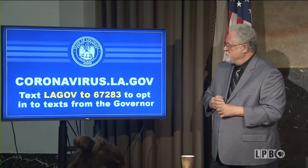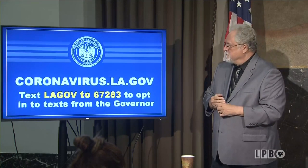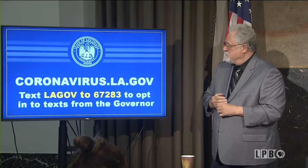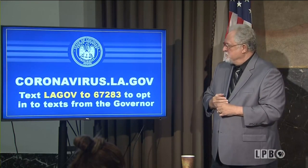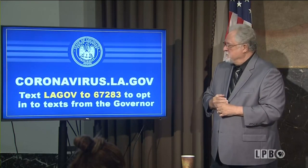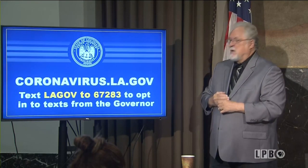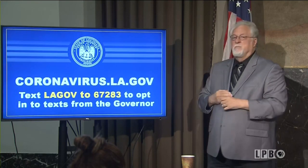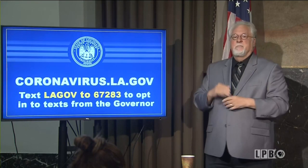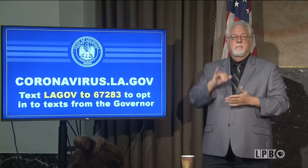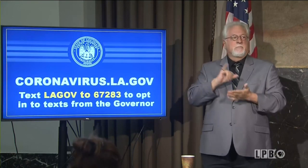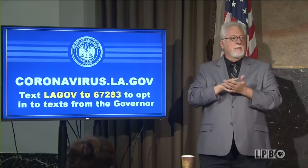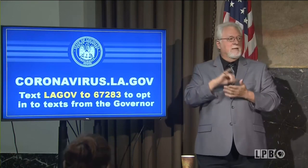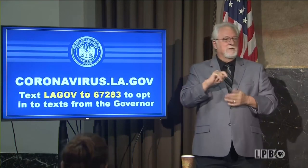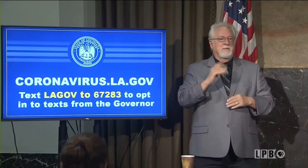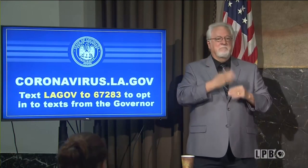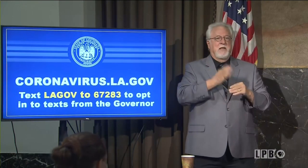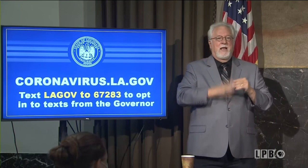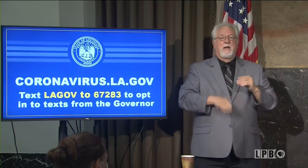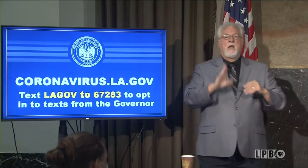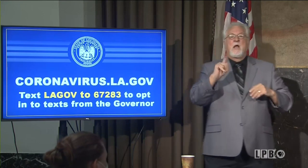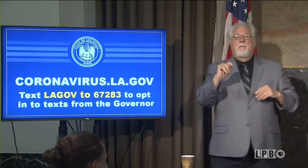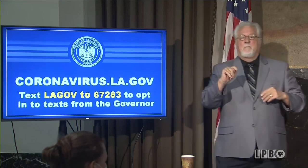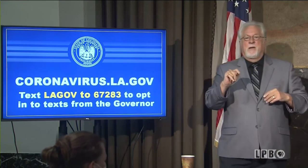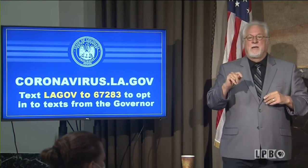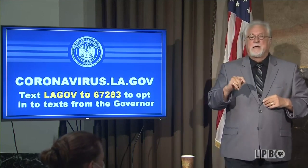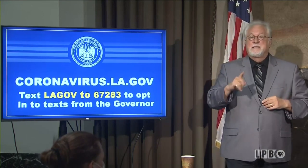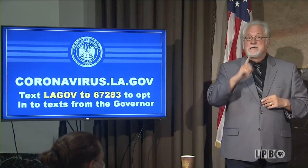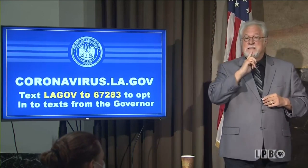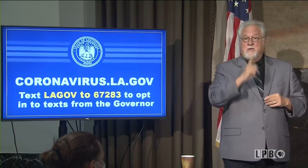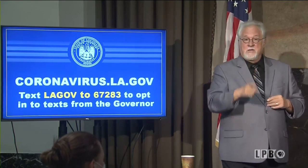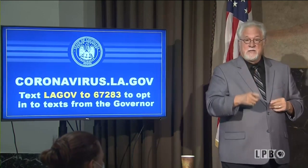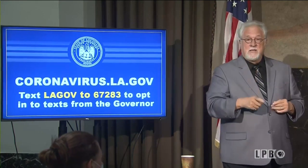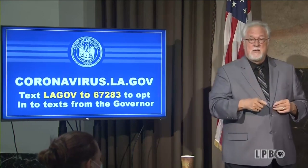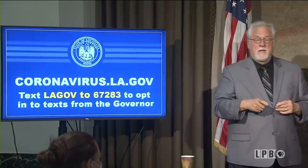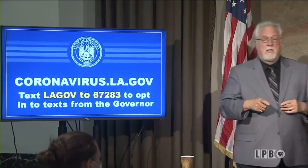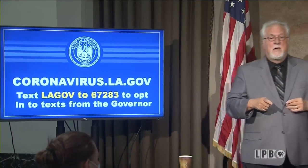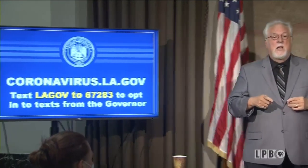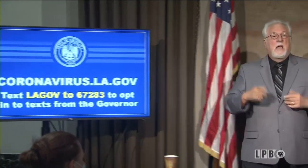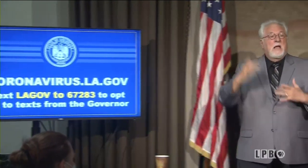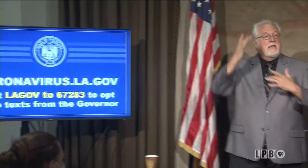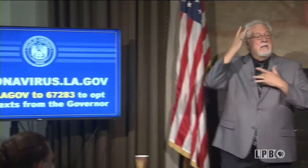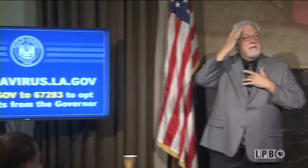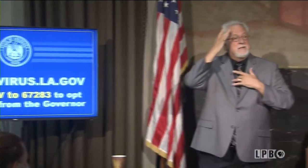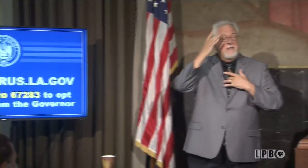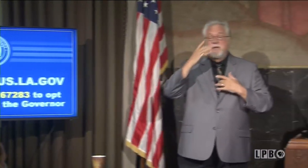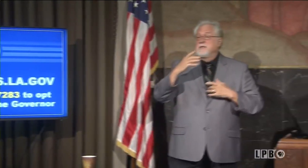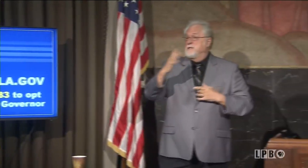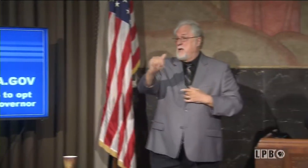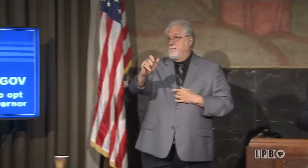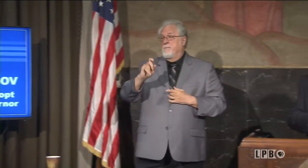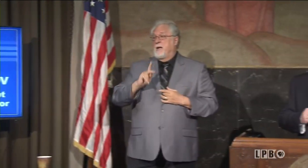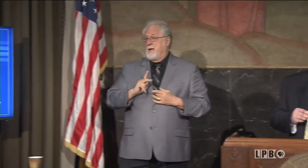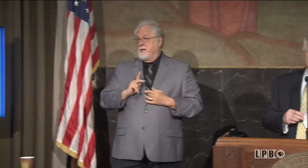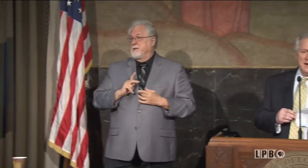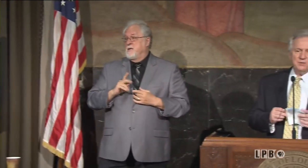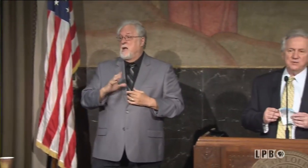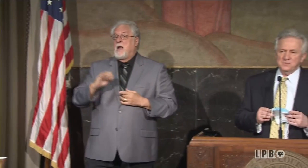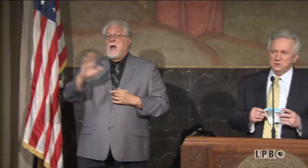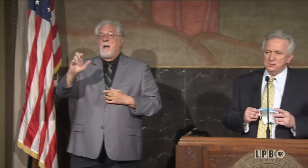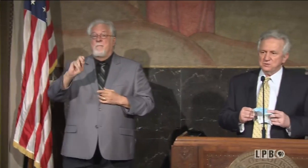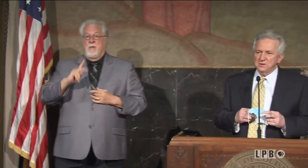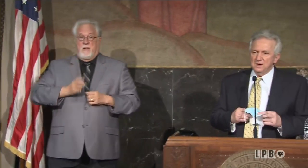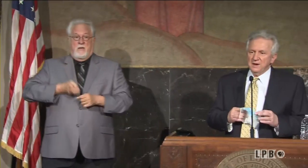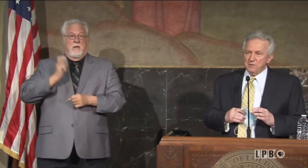I think that we're at the end of that, but seriously, this disease is coming back, and it's coming back